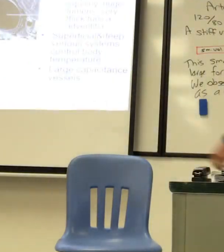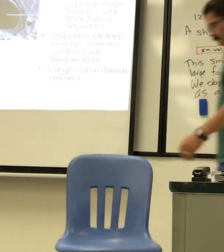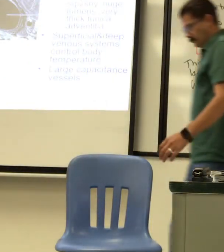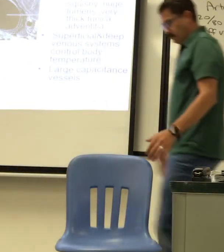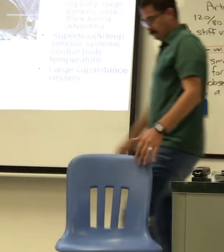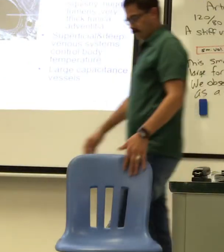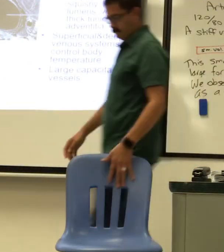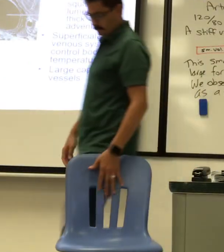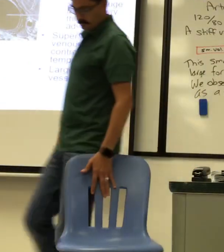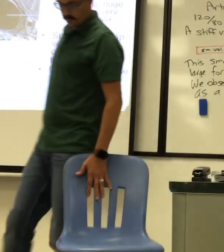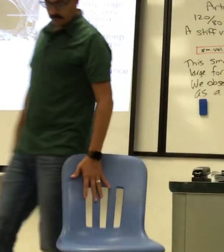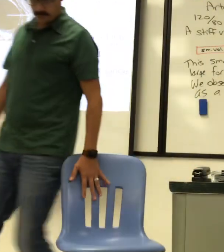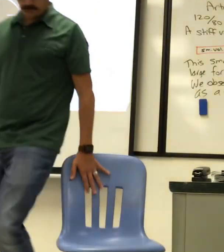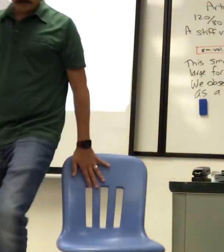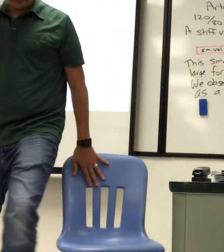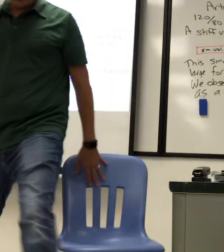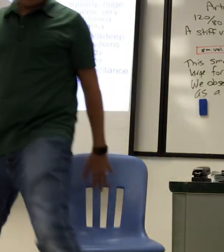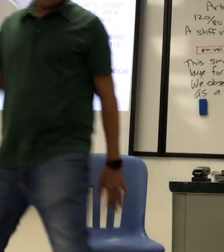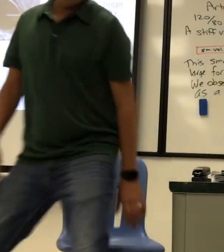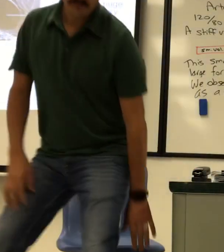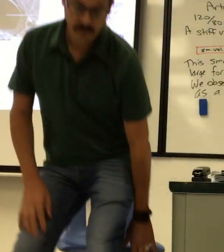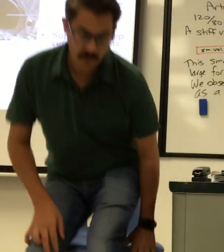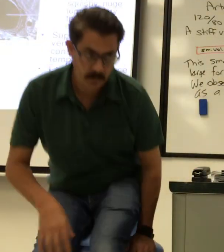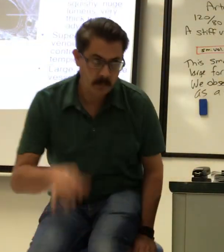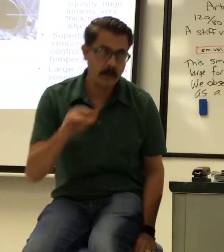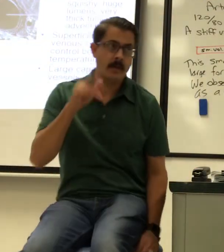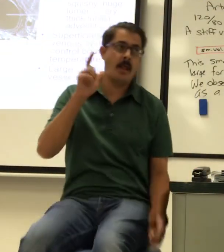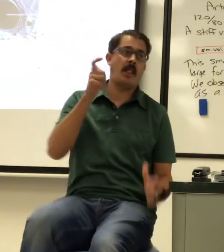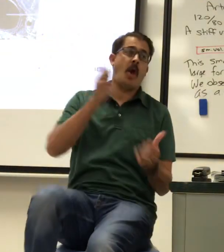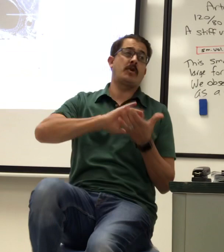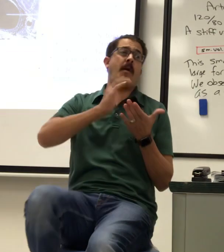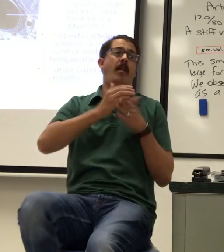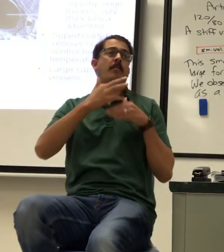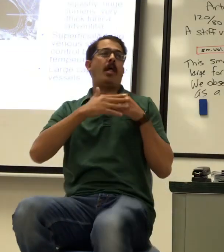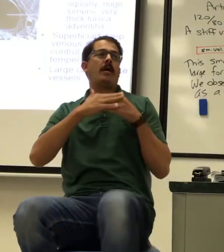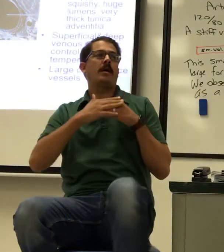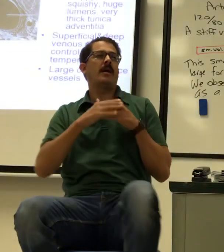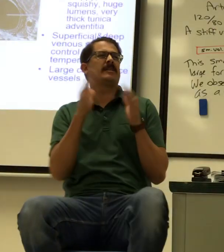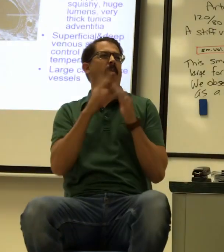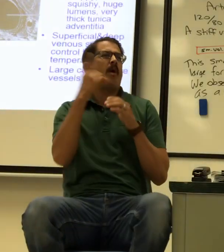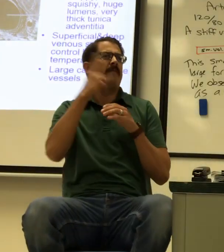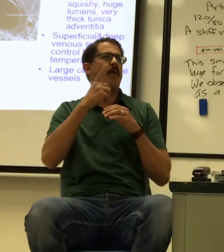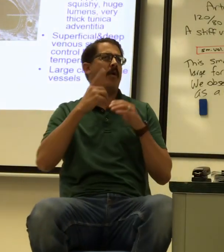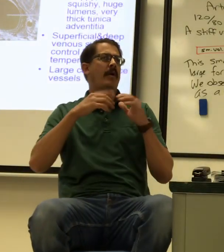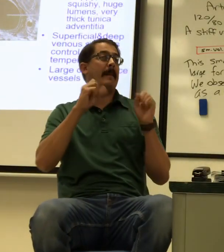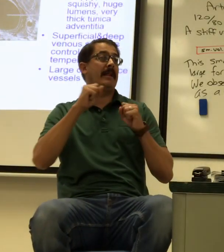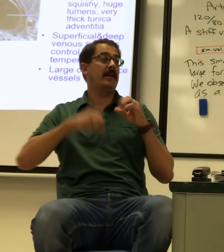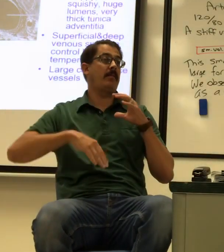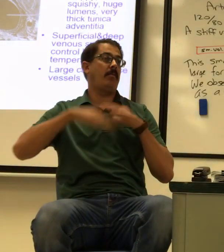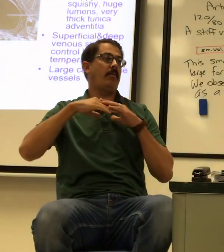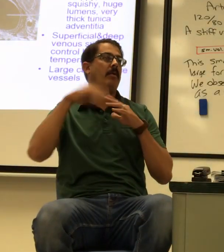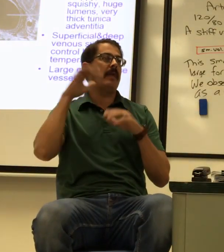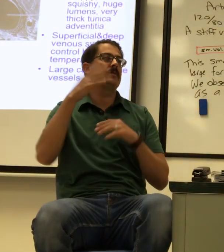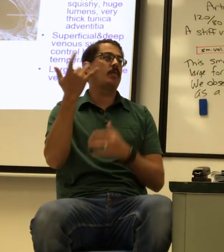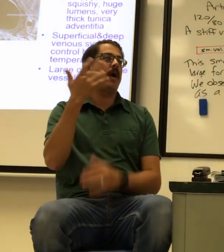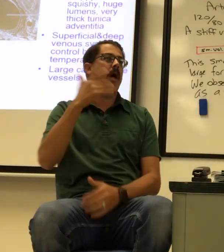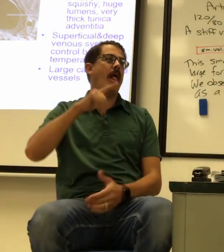However, this large volume of blood is small for its capacitance, so that's why we observe low